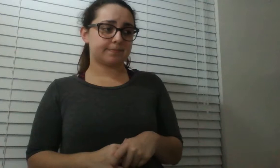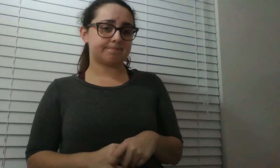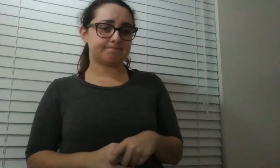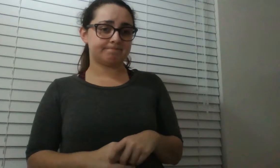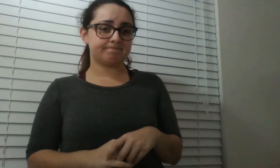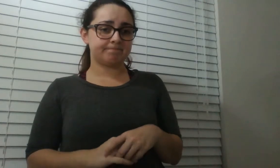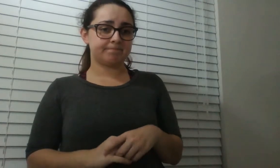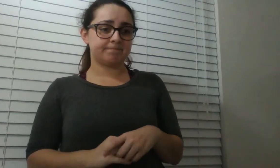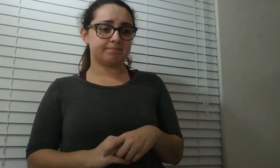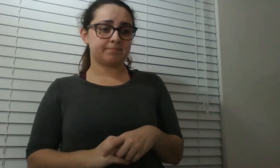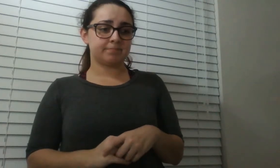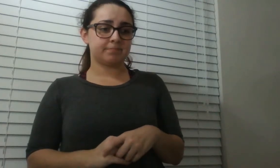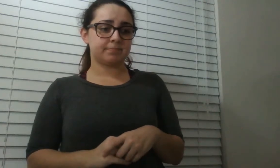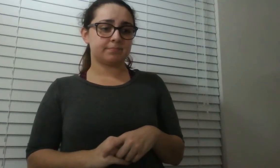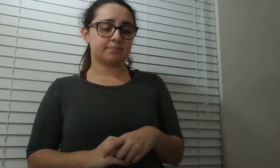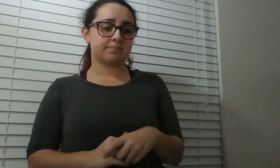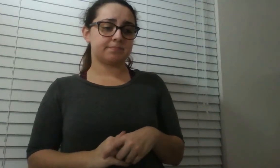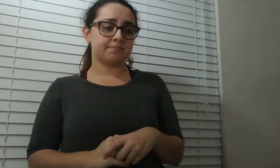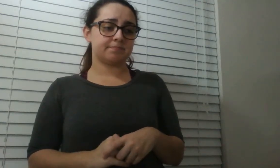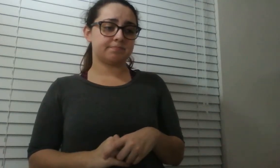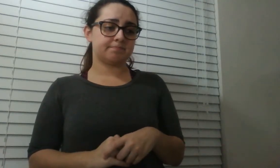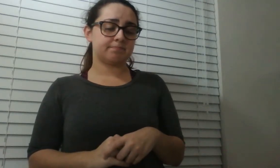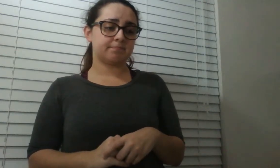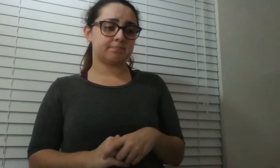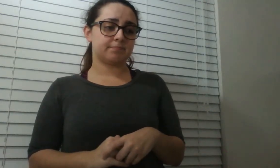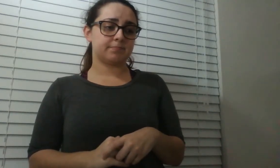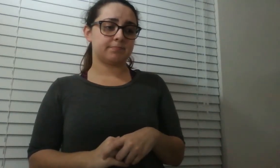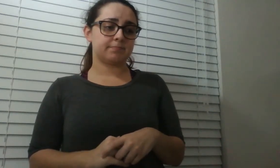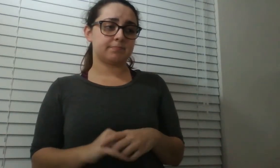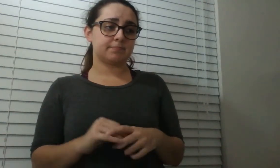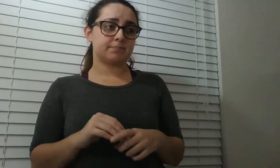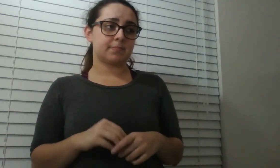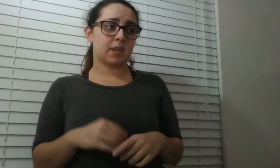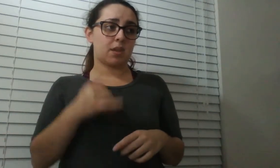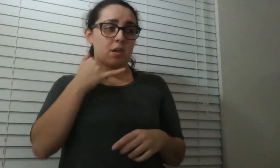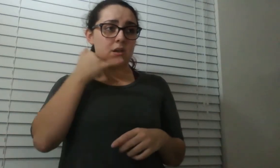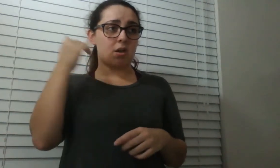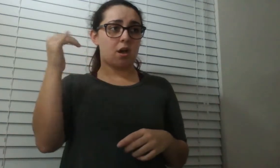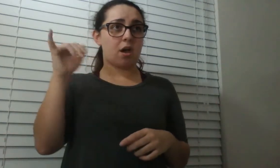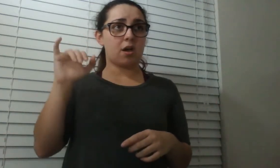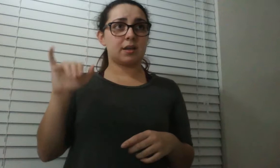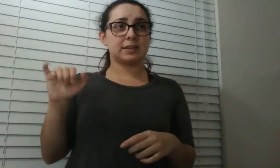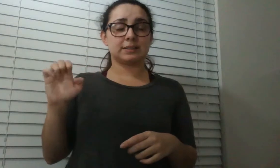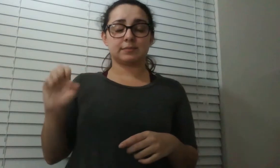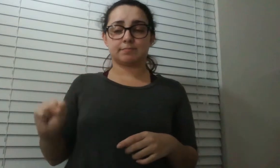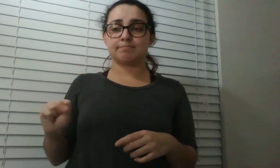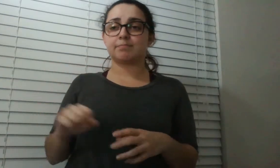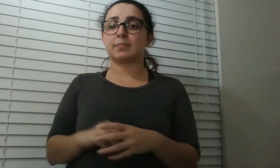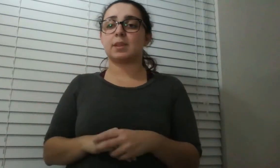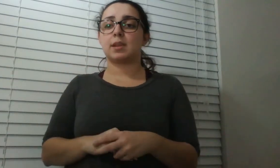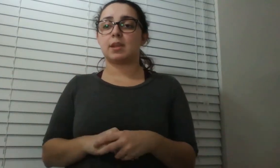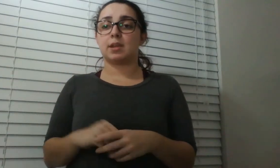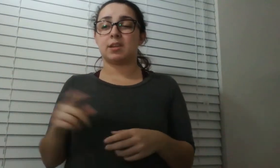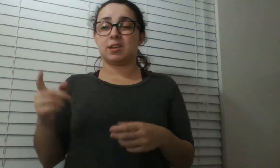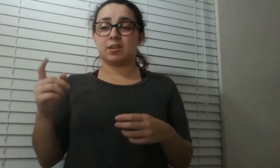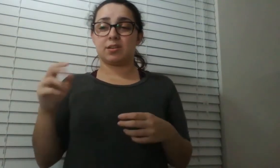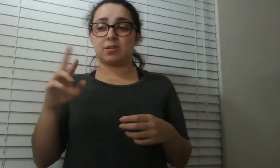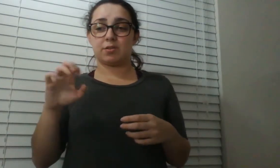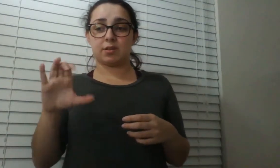Yes. Hi, is this Rick? It is Rick. This is Jad from Radiolab. Jad,